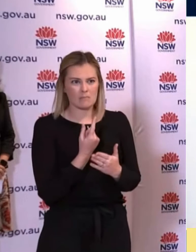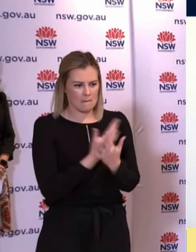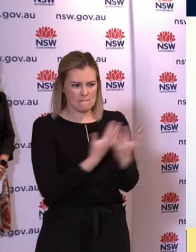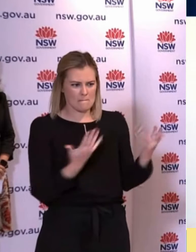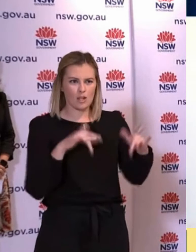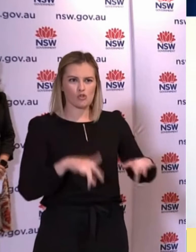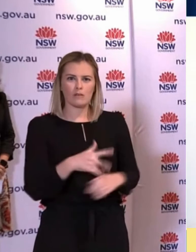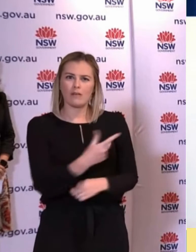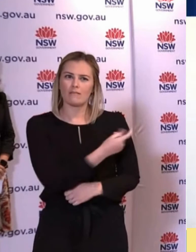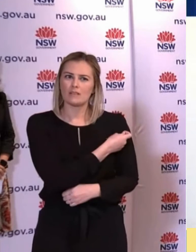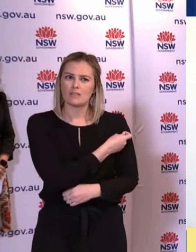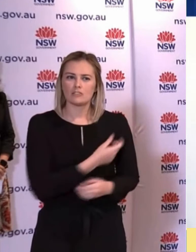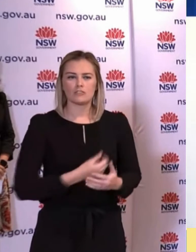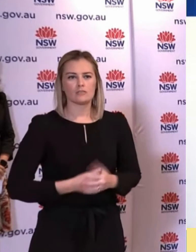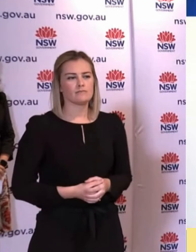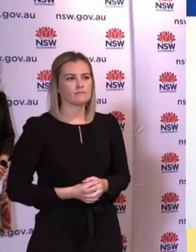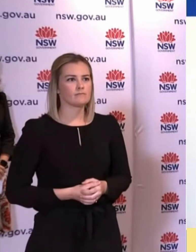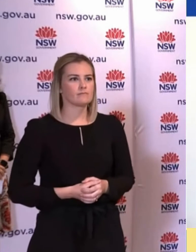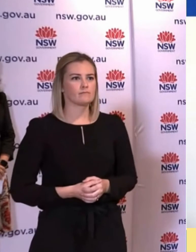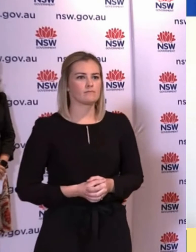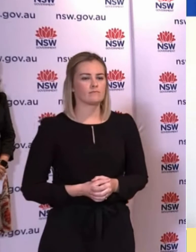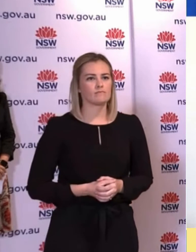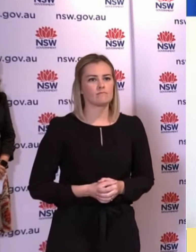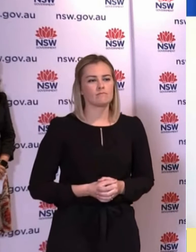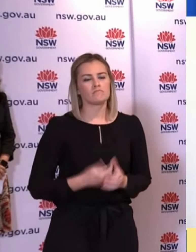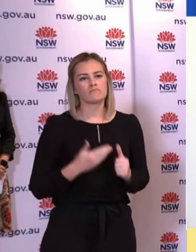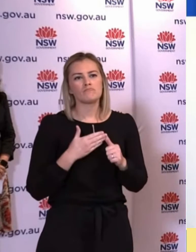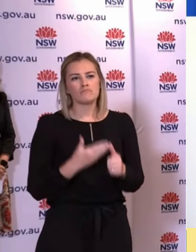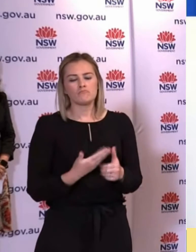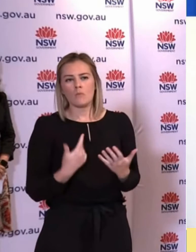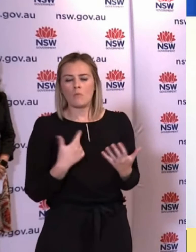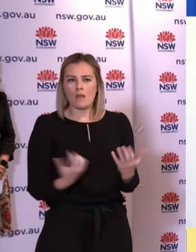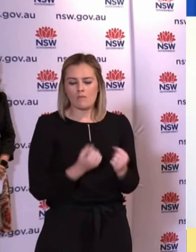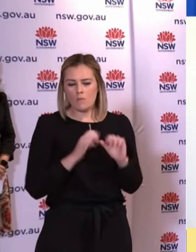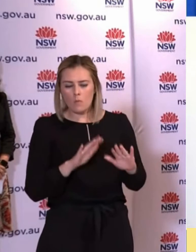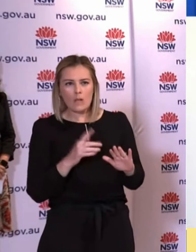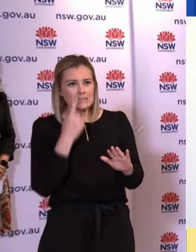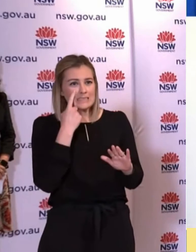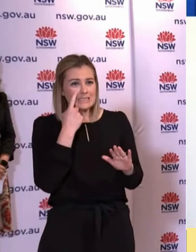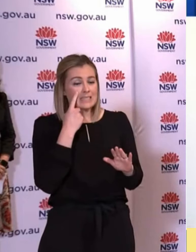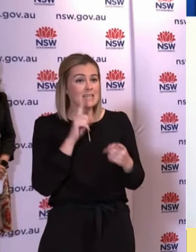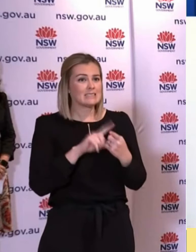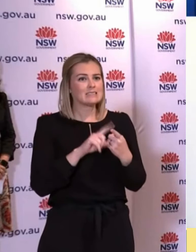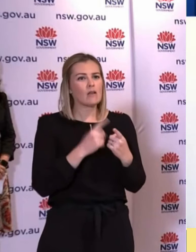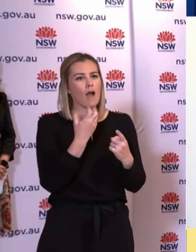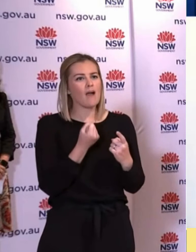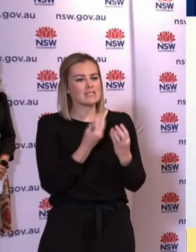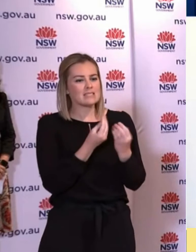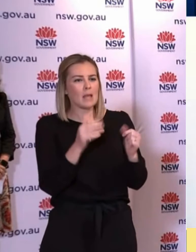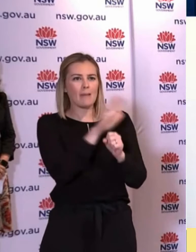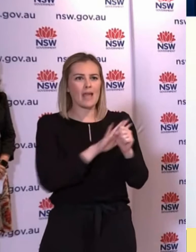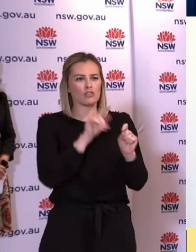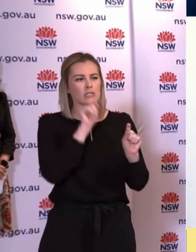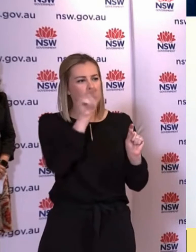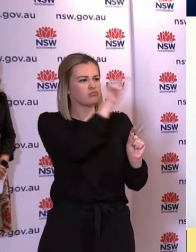it's obviously an evolving situation, but there are many areas of the state where the risks are far less.